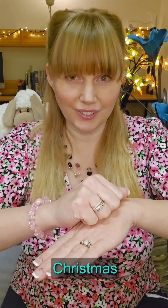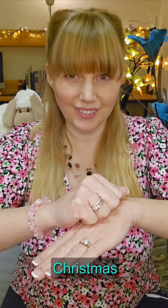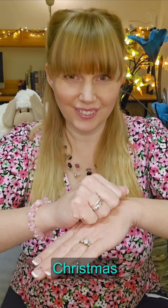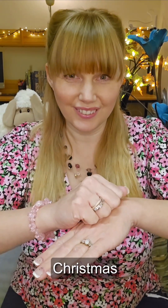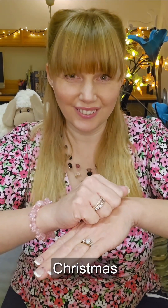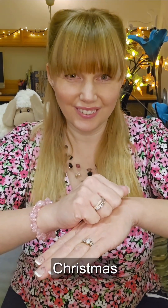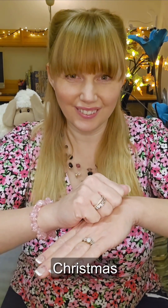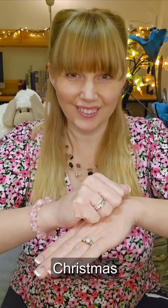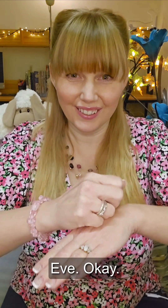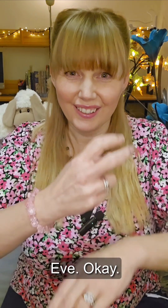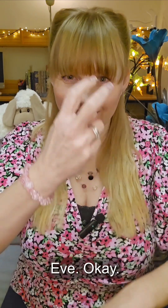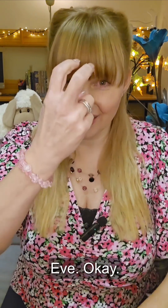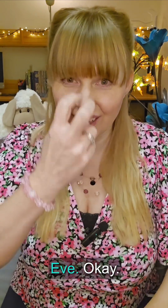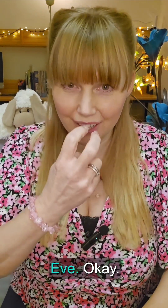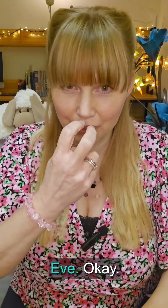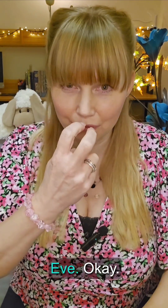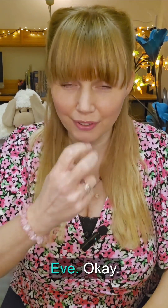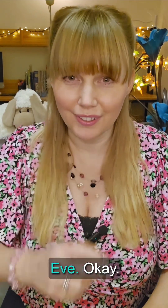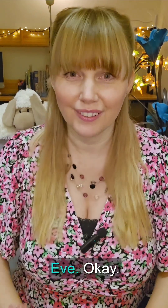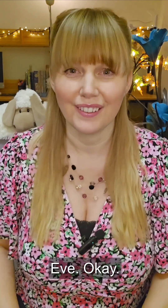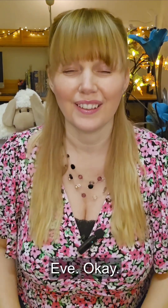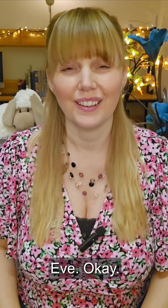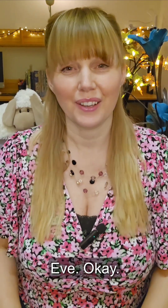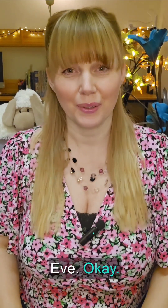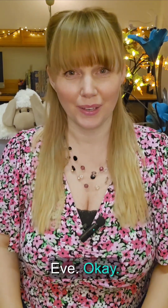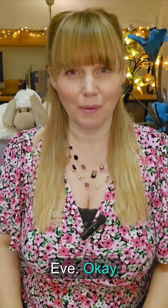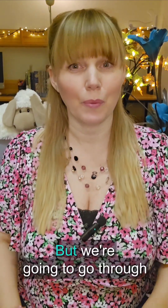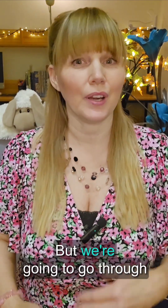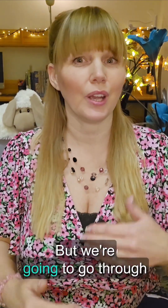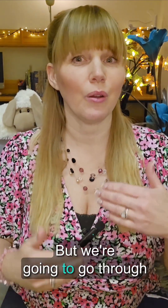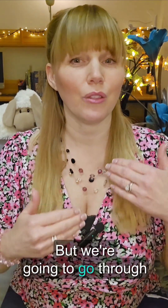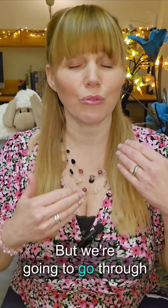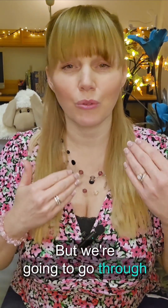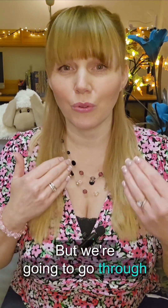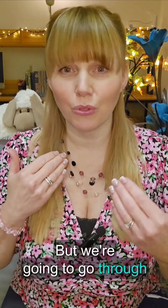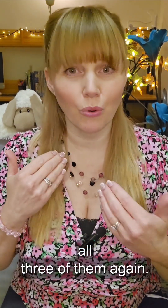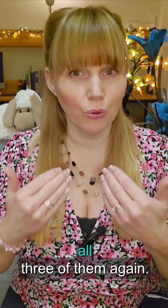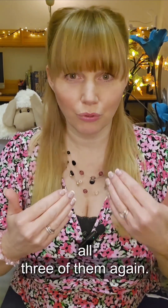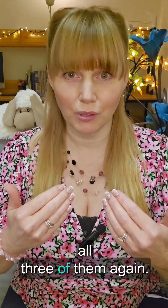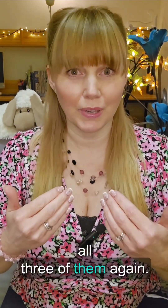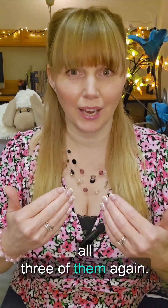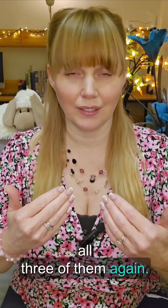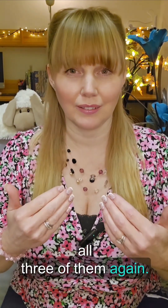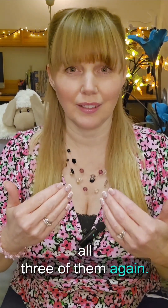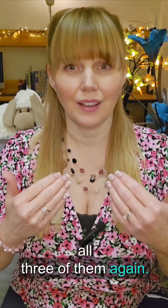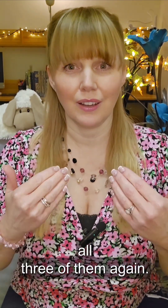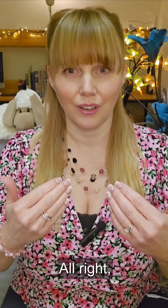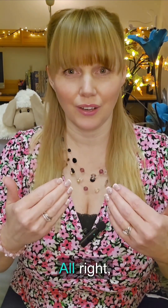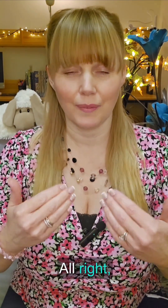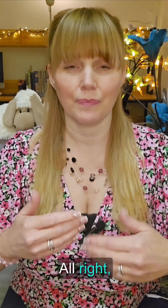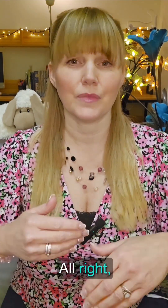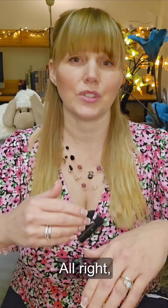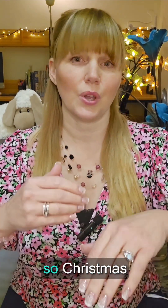Pre-Christmas Eve. Okay, but we're going to go through all 3 of them again. All right, so